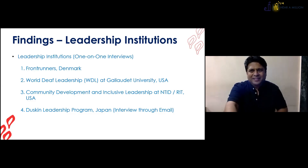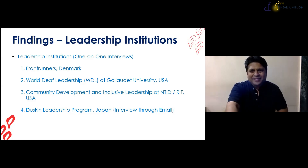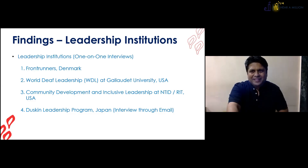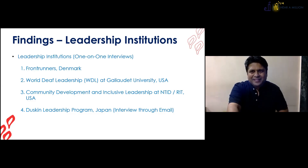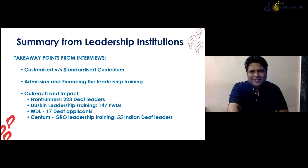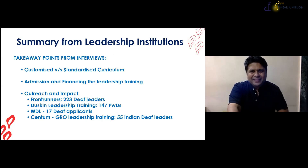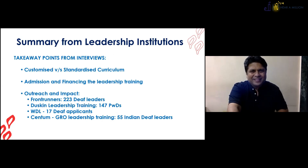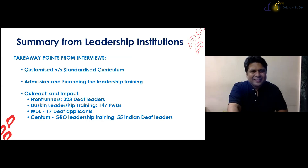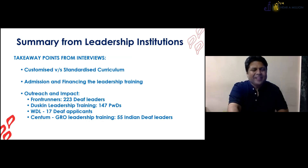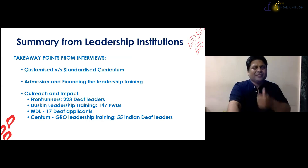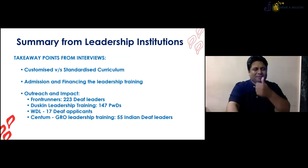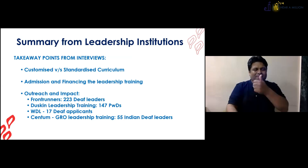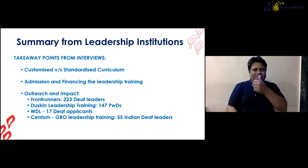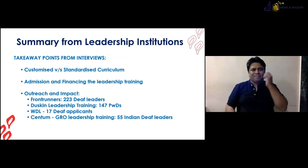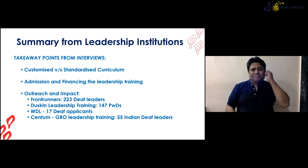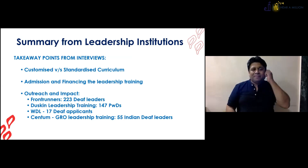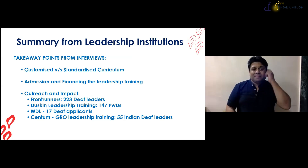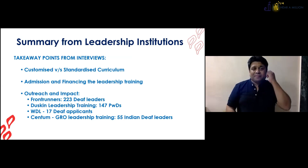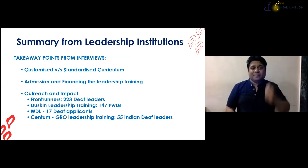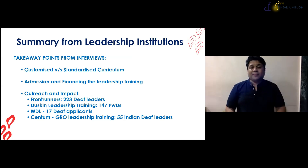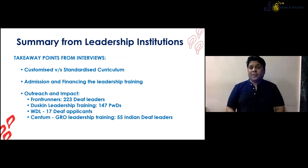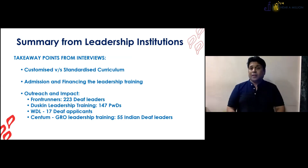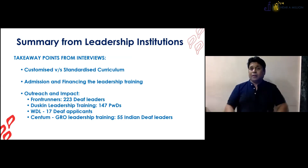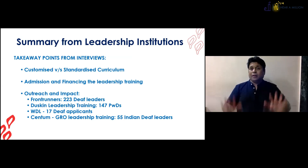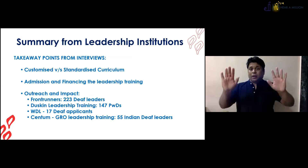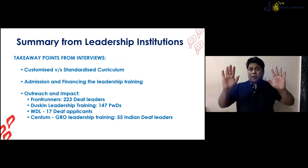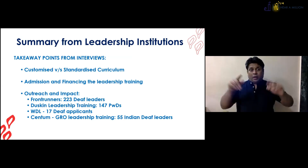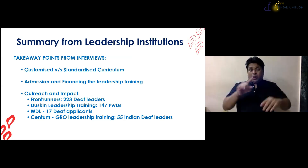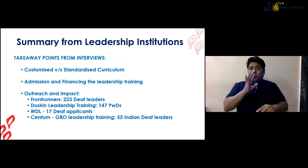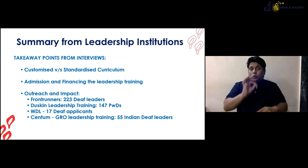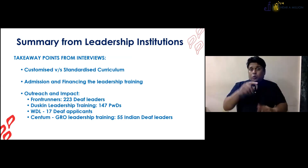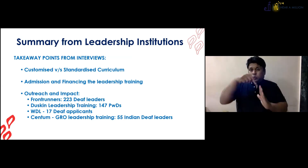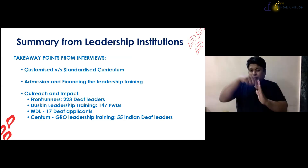Gautam, are you busy? Okay, thanks.